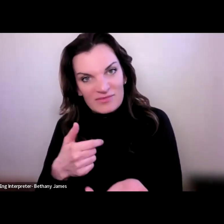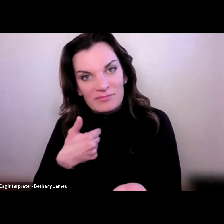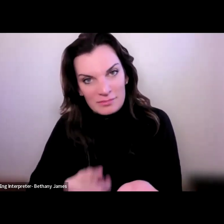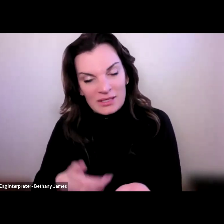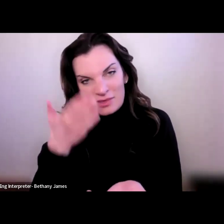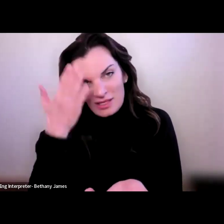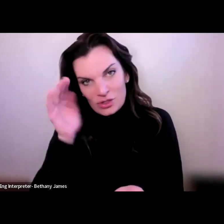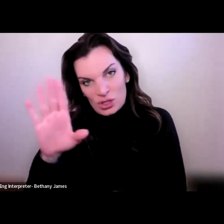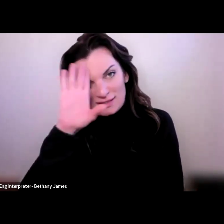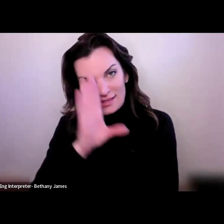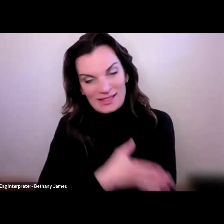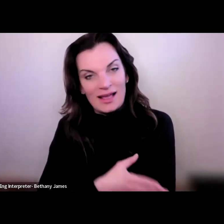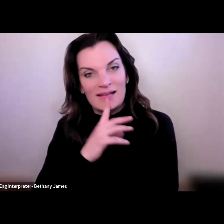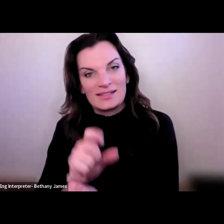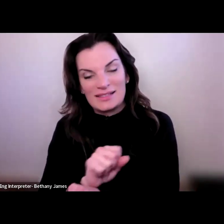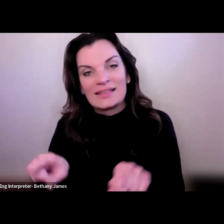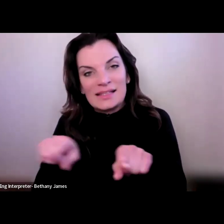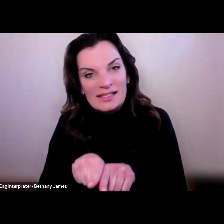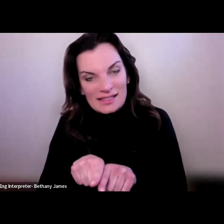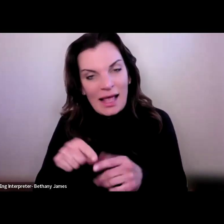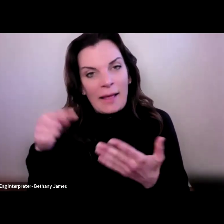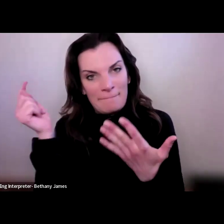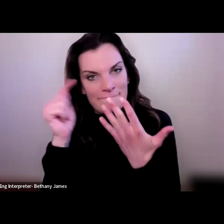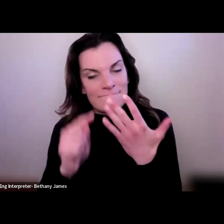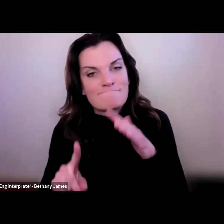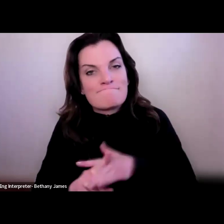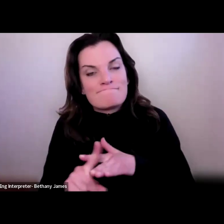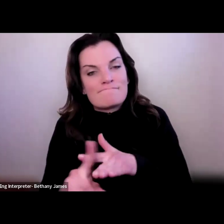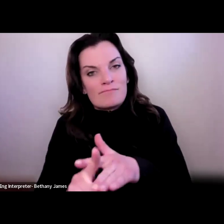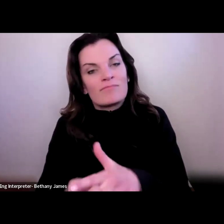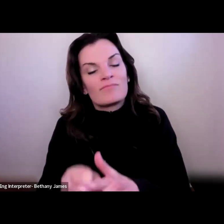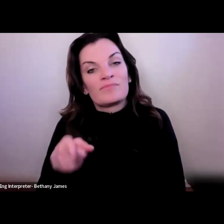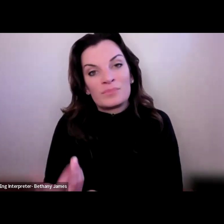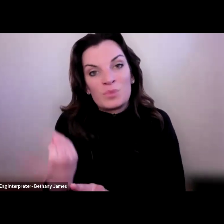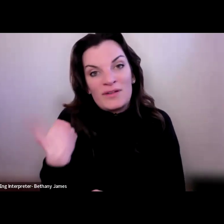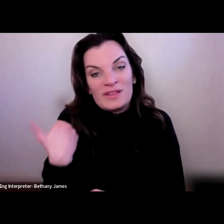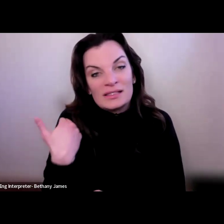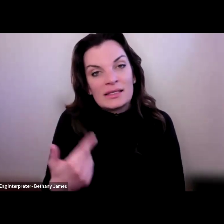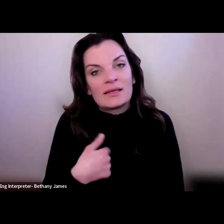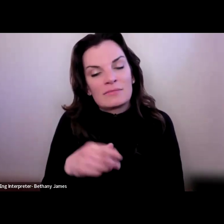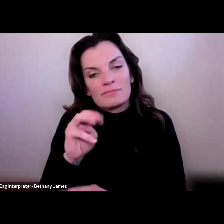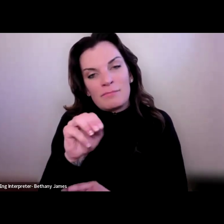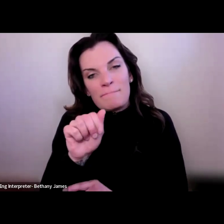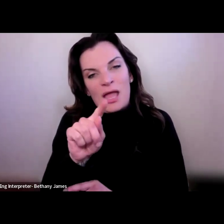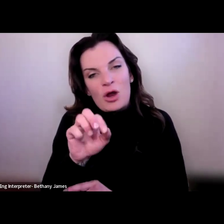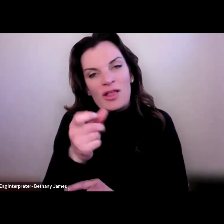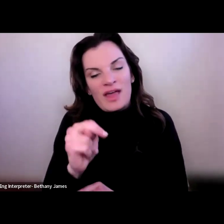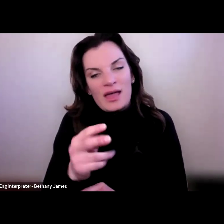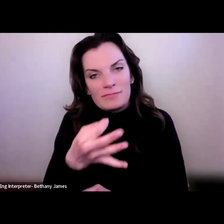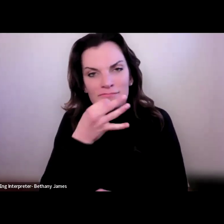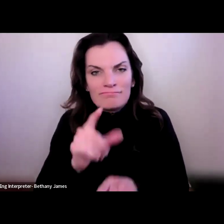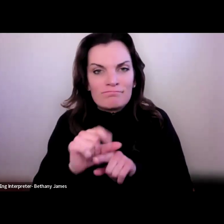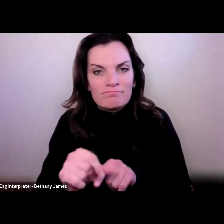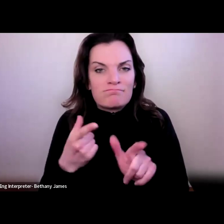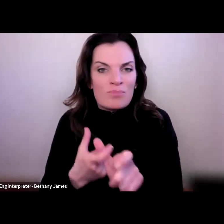because her son was having some of the same experiences. He had previously been a marathon runner and was now unable